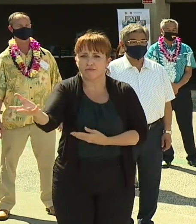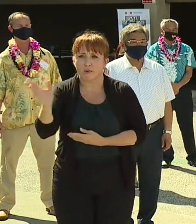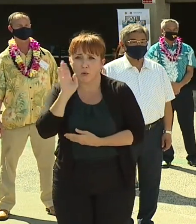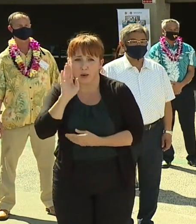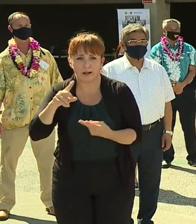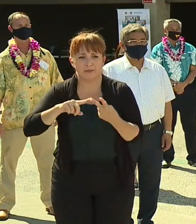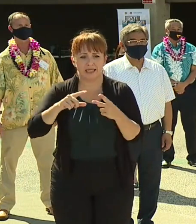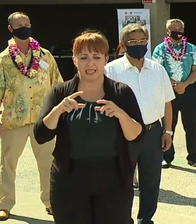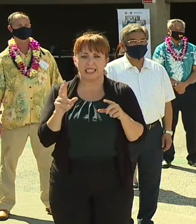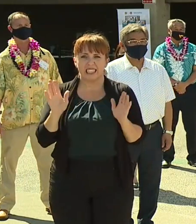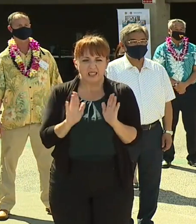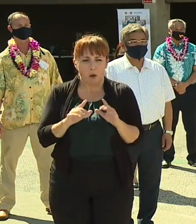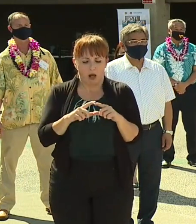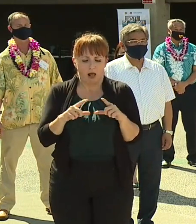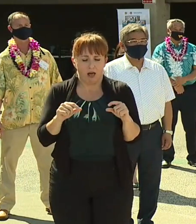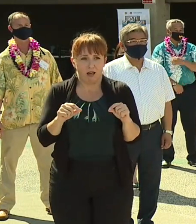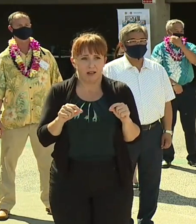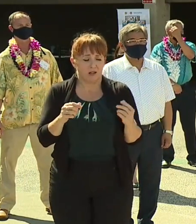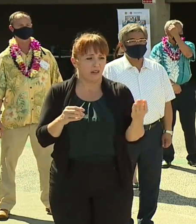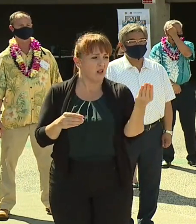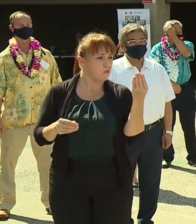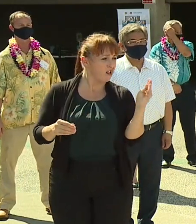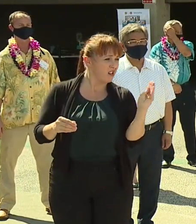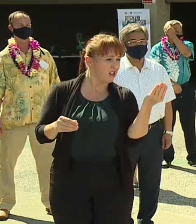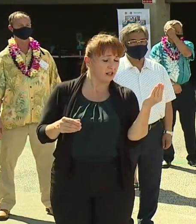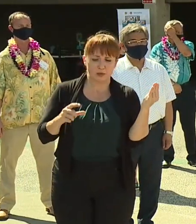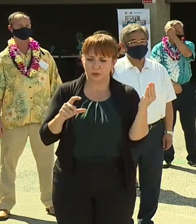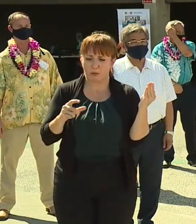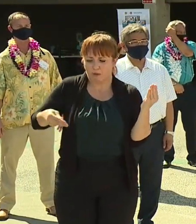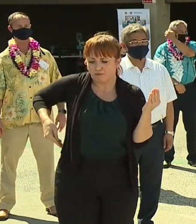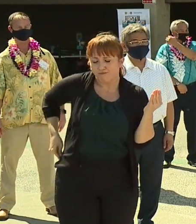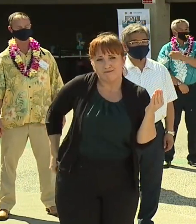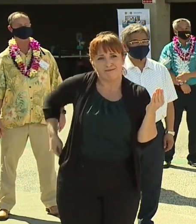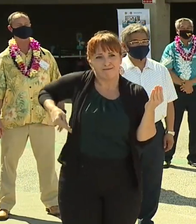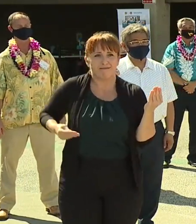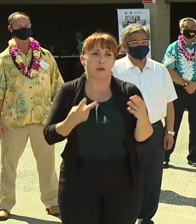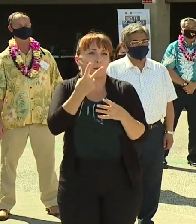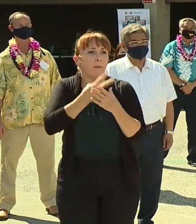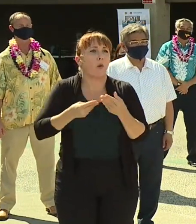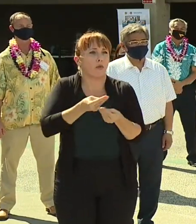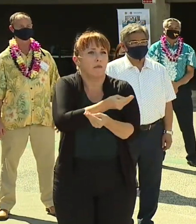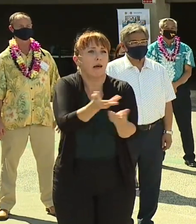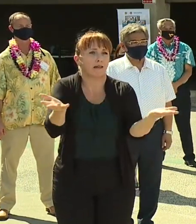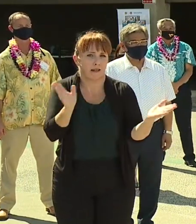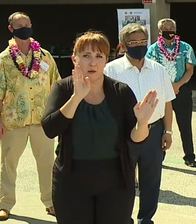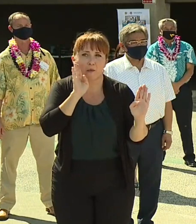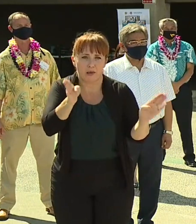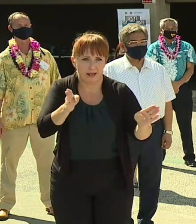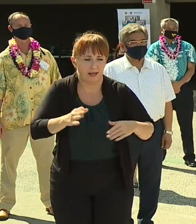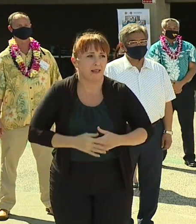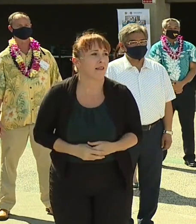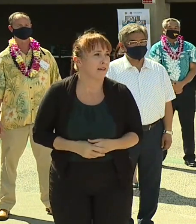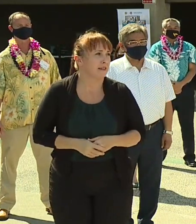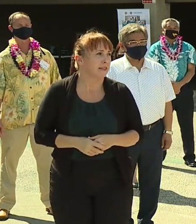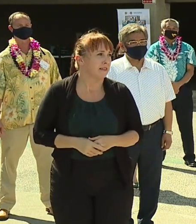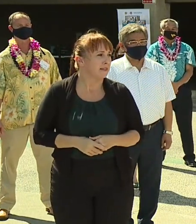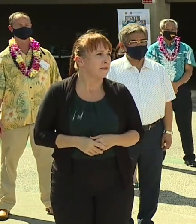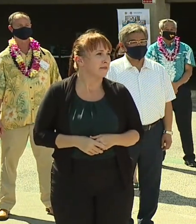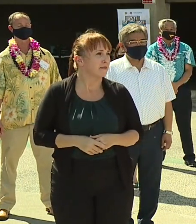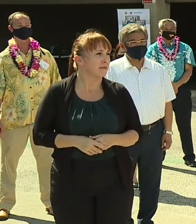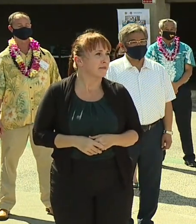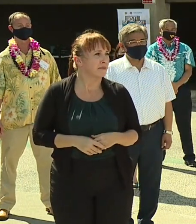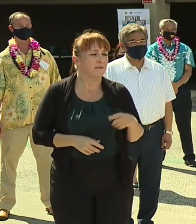card. So maybe they don't want to carry the big one, but they can put the small one in their pocket in case they need a reminder. Now we're also looking to do